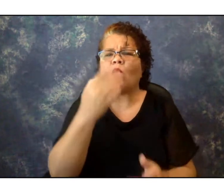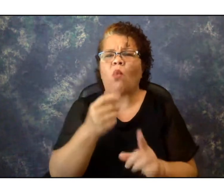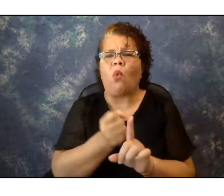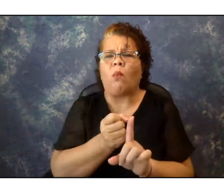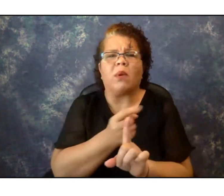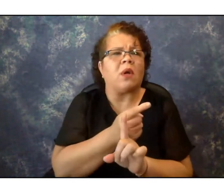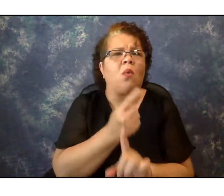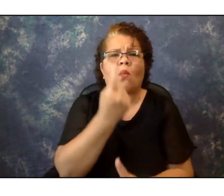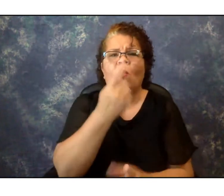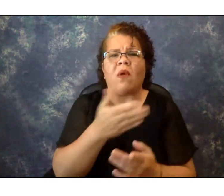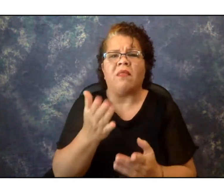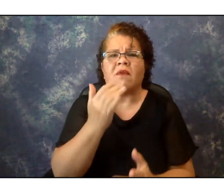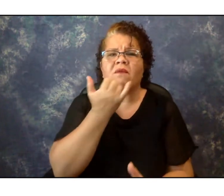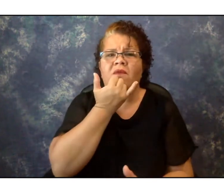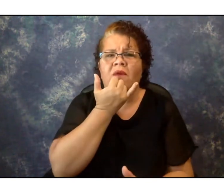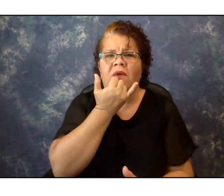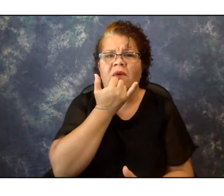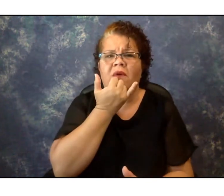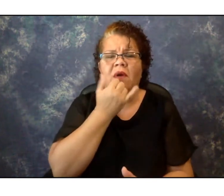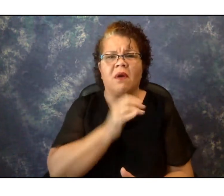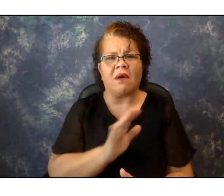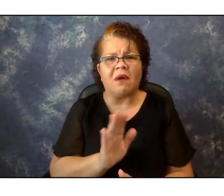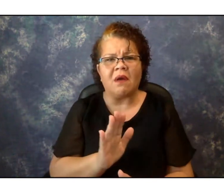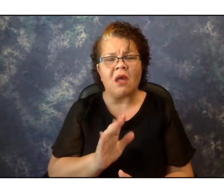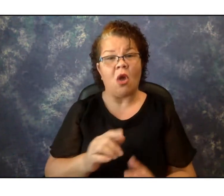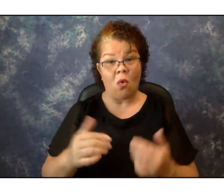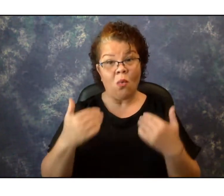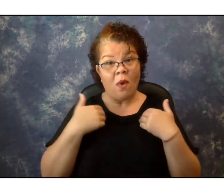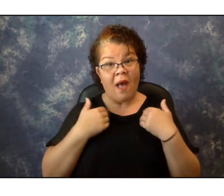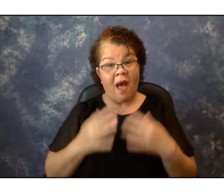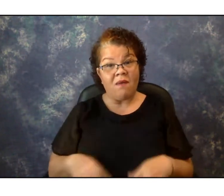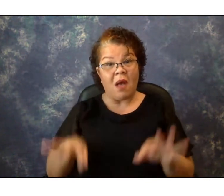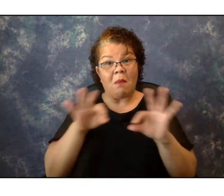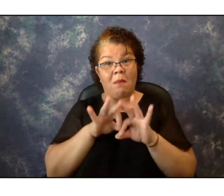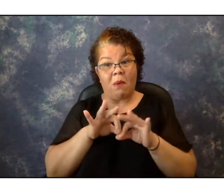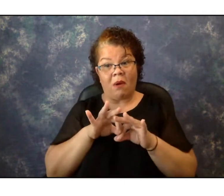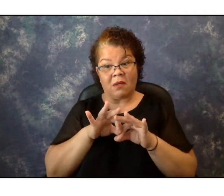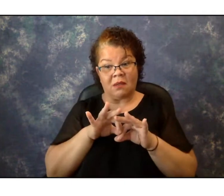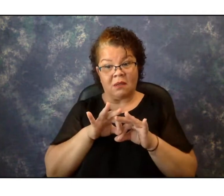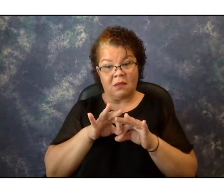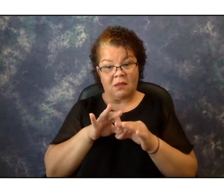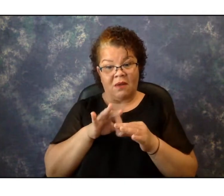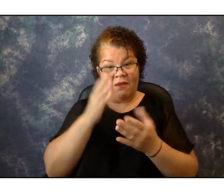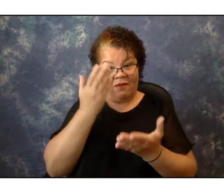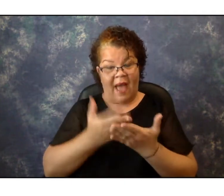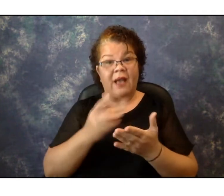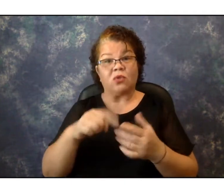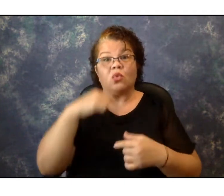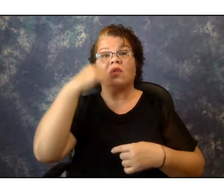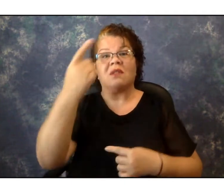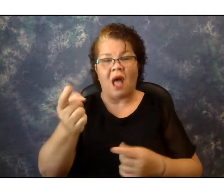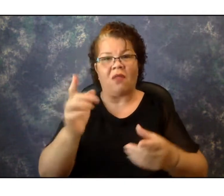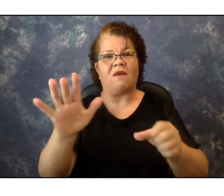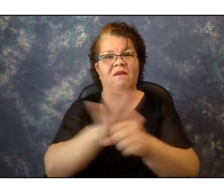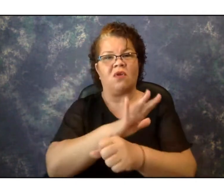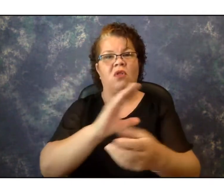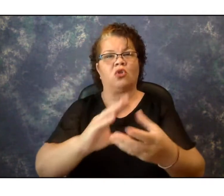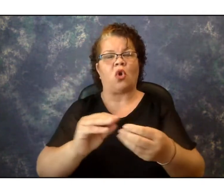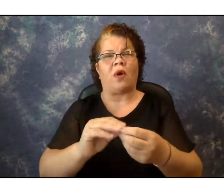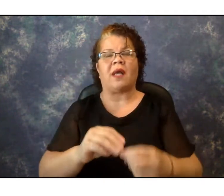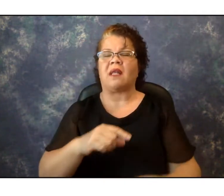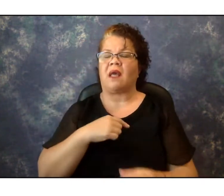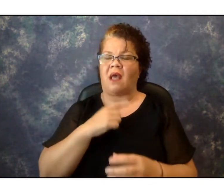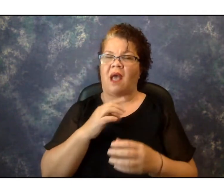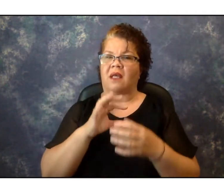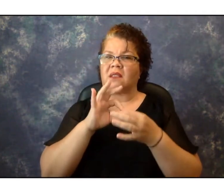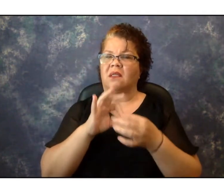important task before us to tell the whole story. And in the case of Emmett Till, always bothered me, and I talk about this in a